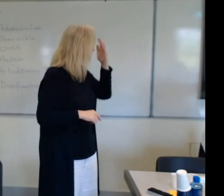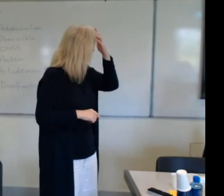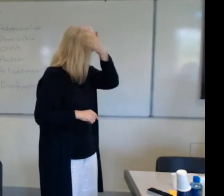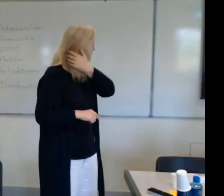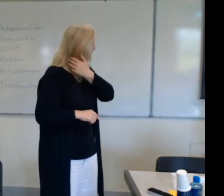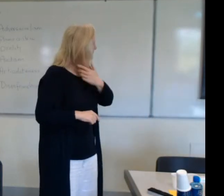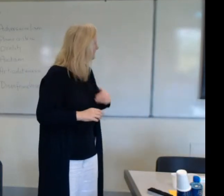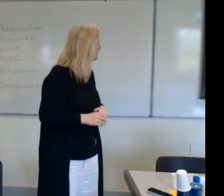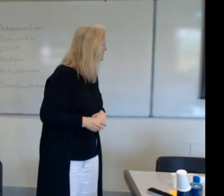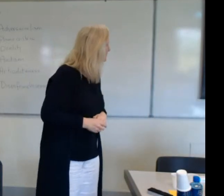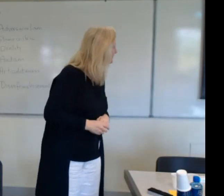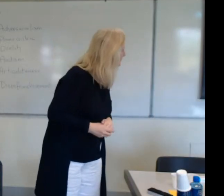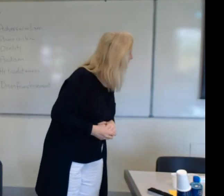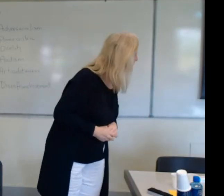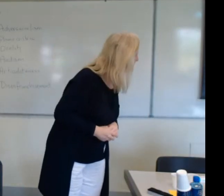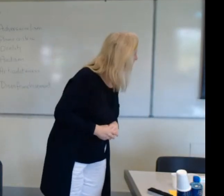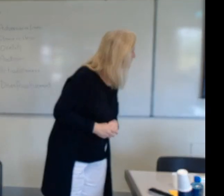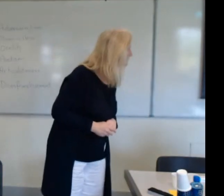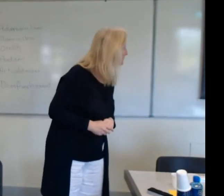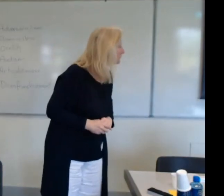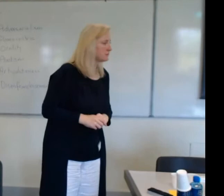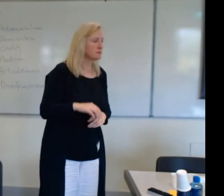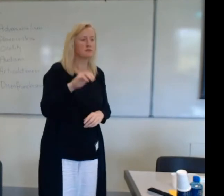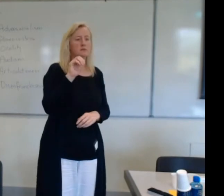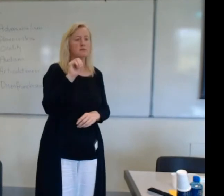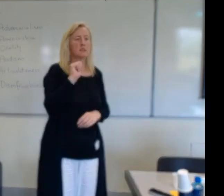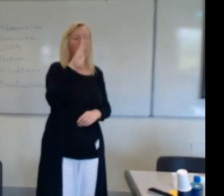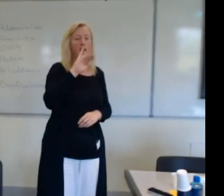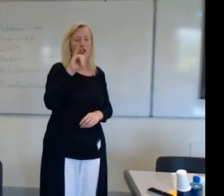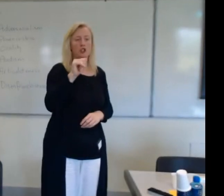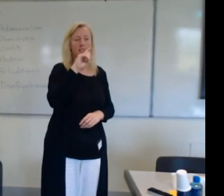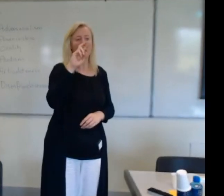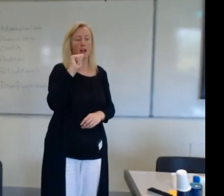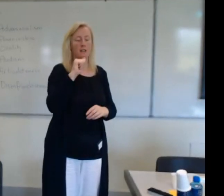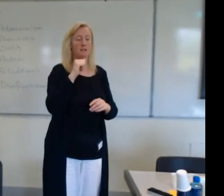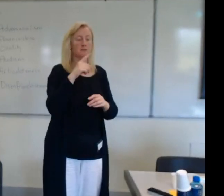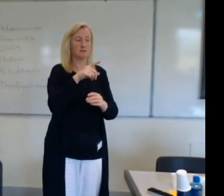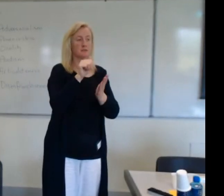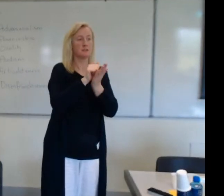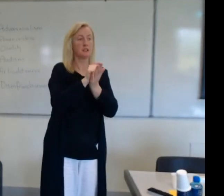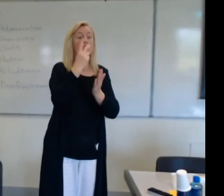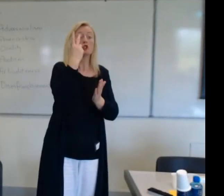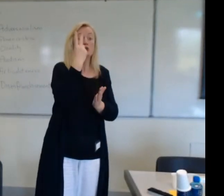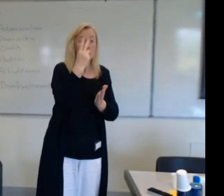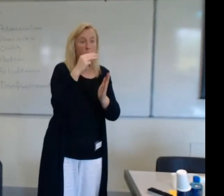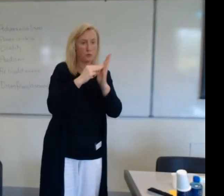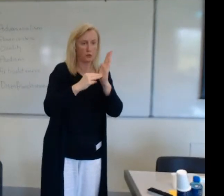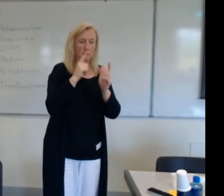This is from a very interesting Al Jazeera documentary program. They did a two-part documentary on deaf people in prison